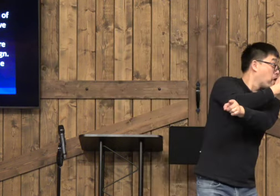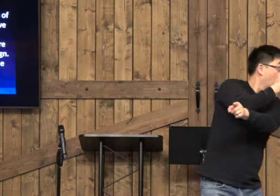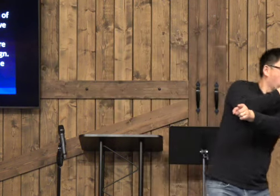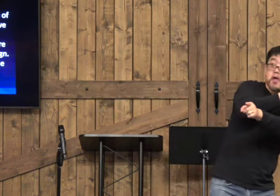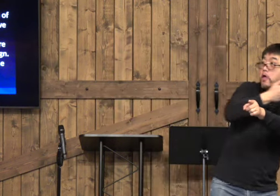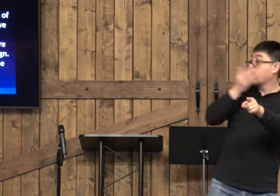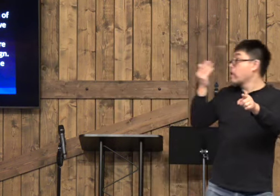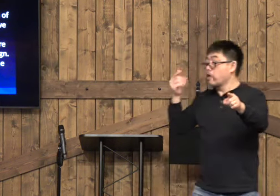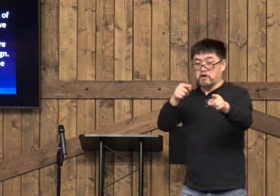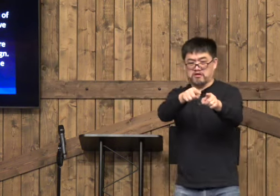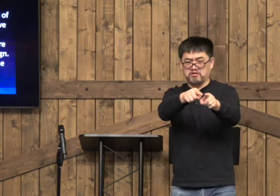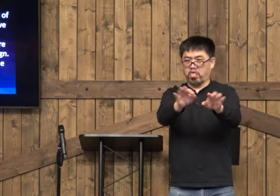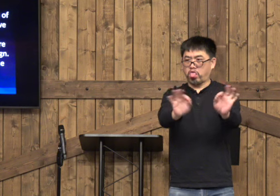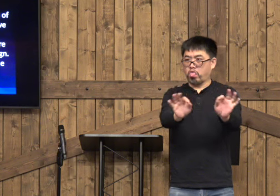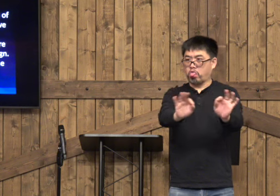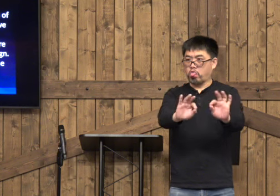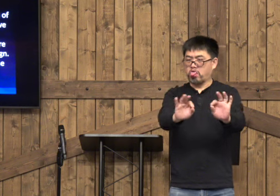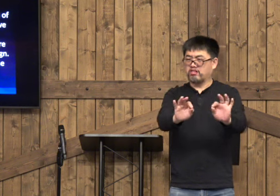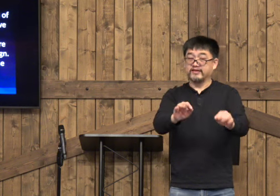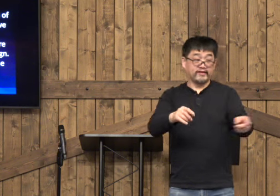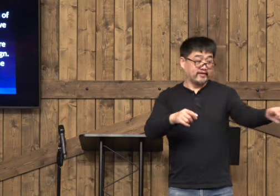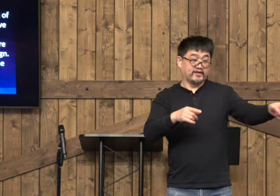is much more important than the miracles.